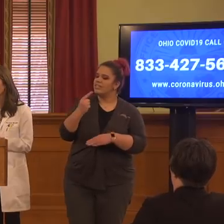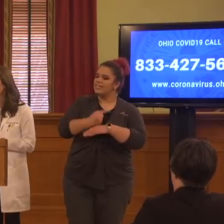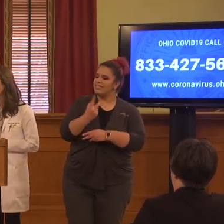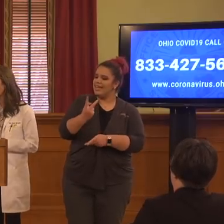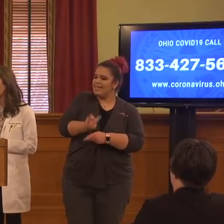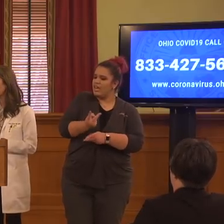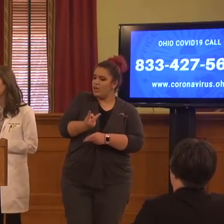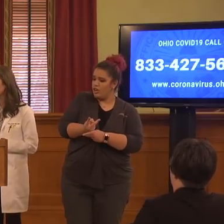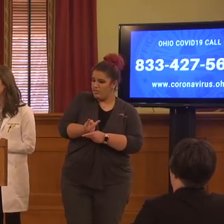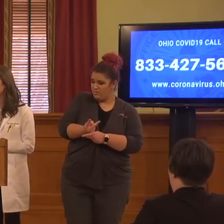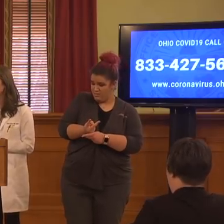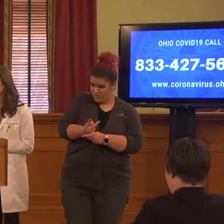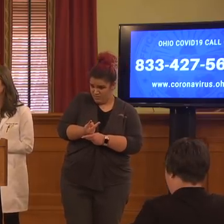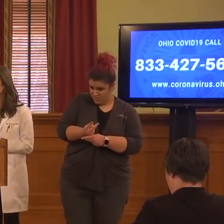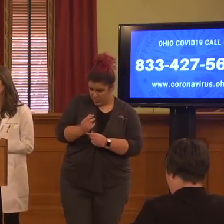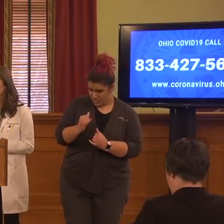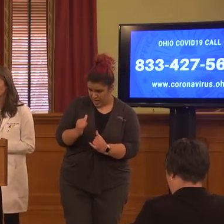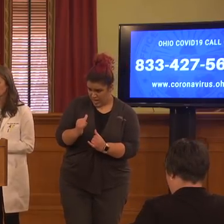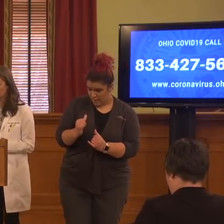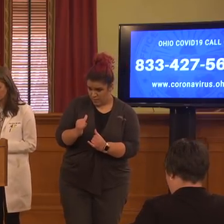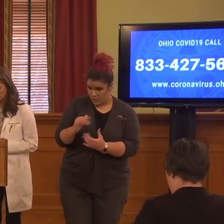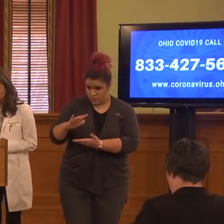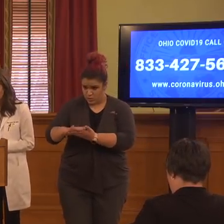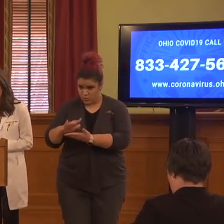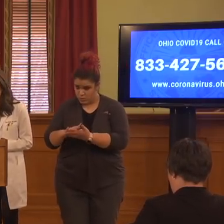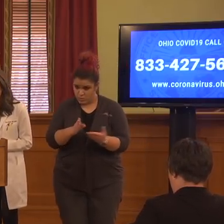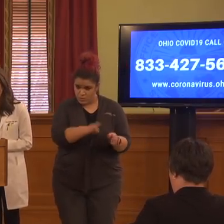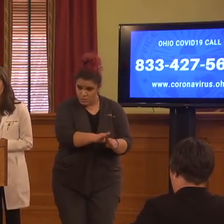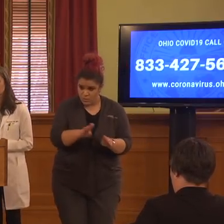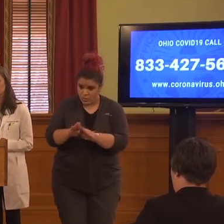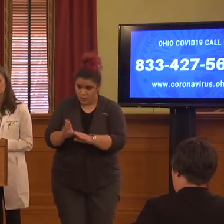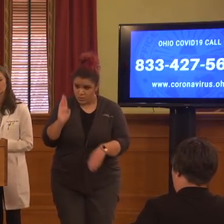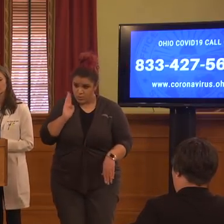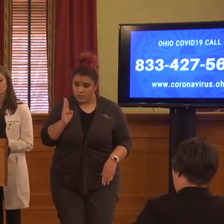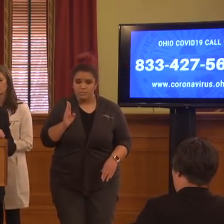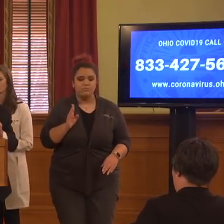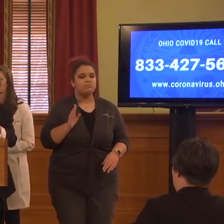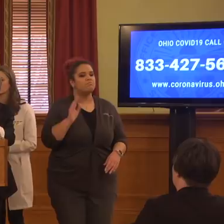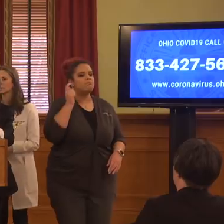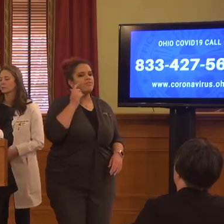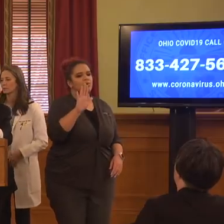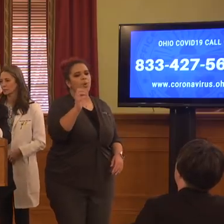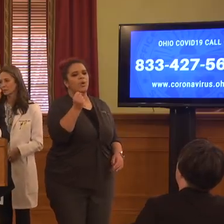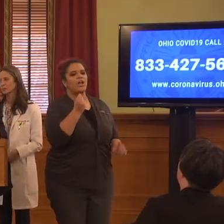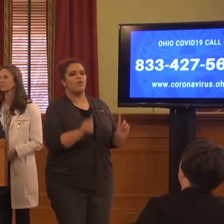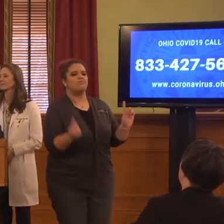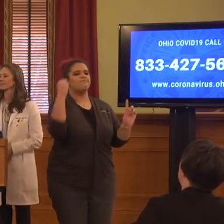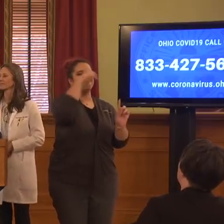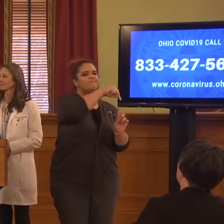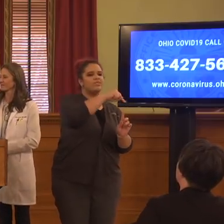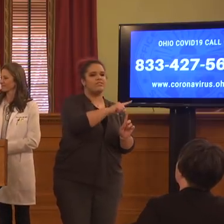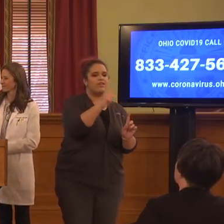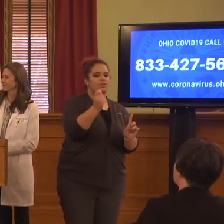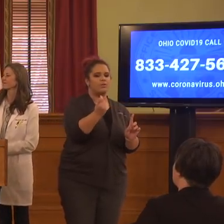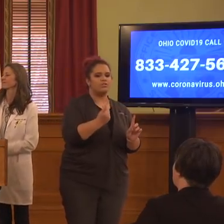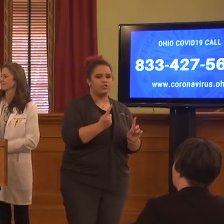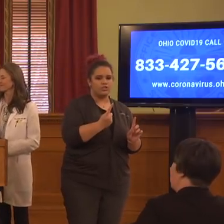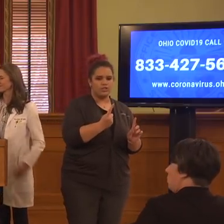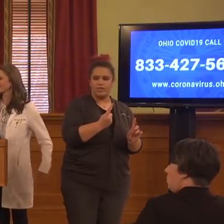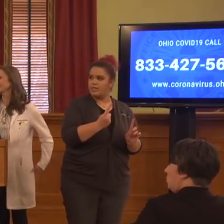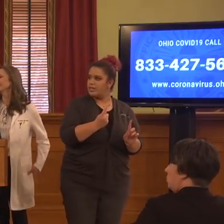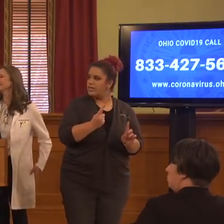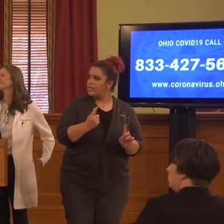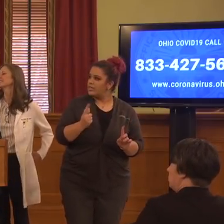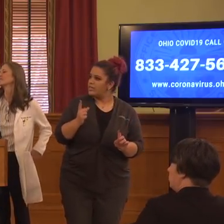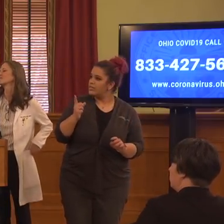as well? Do you want to answer that, Governor? Let me take that last question. I just asked our legal counsel, Matt